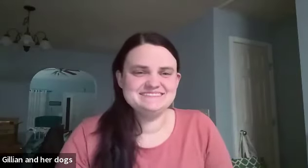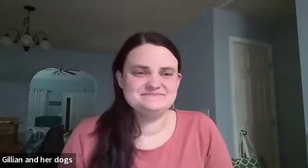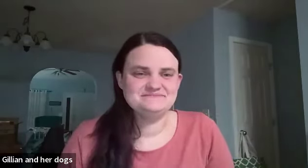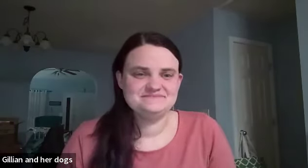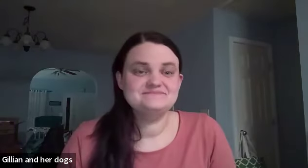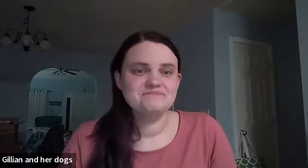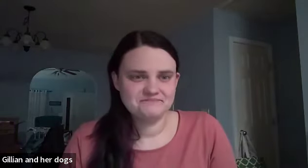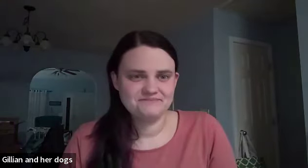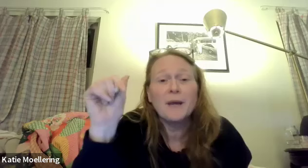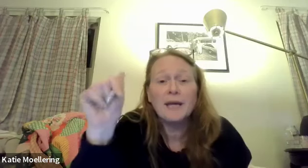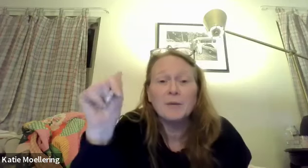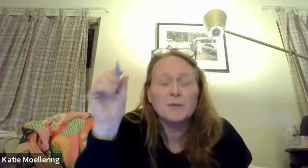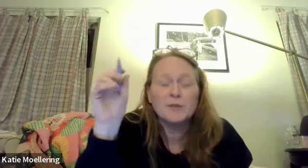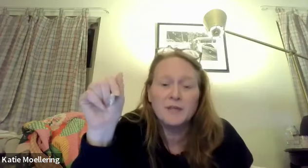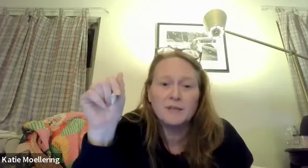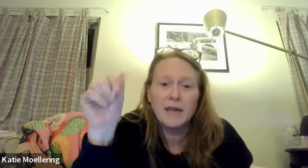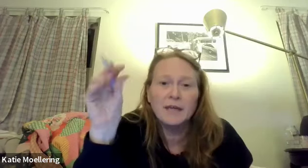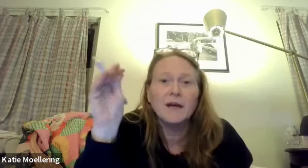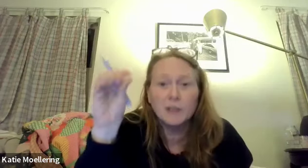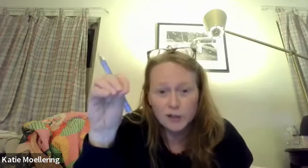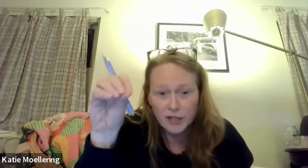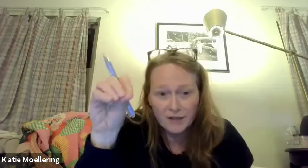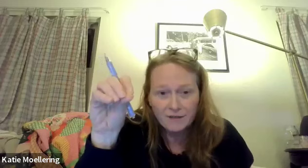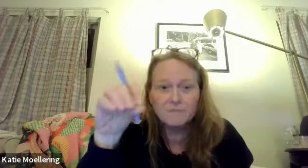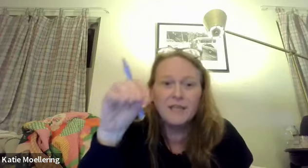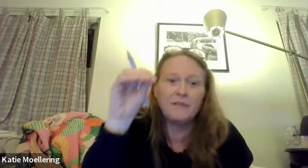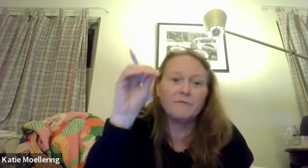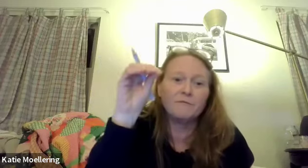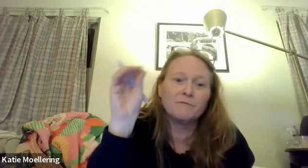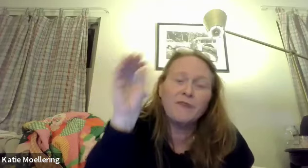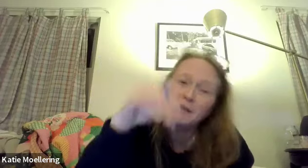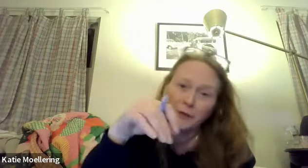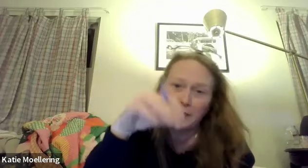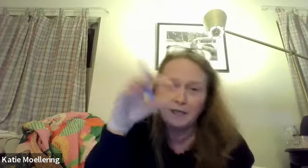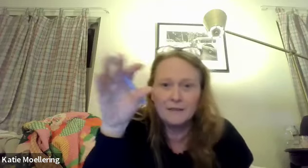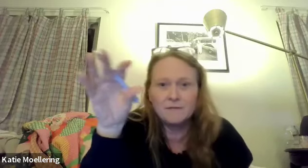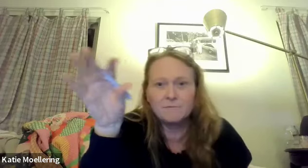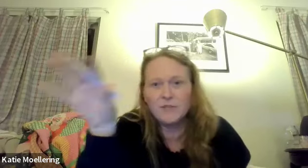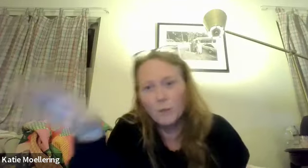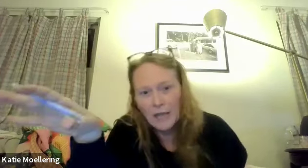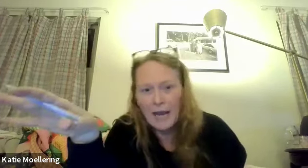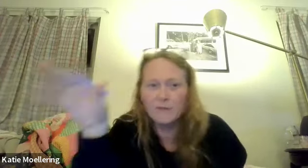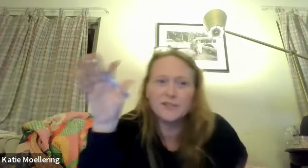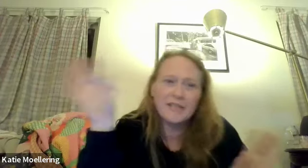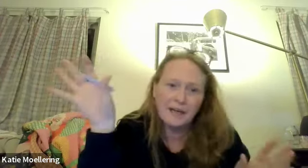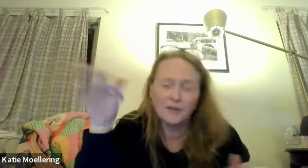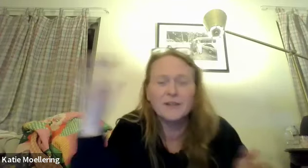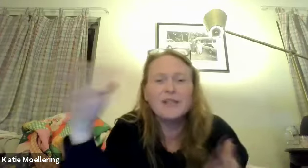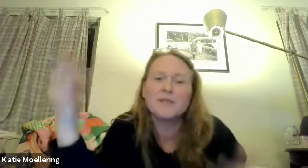to say when we do animals, we'll do things like allergic and favorite and don't like or scared or stuff Yes.